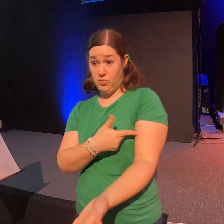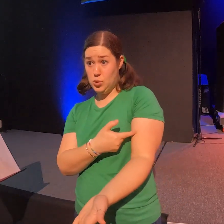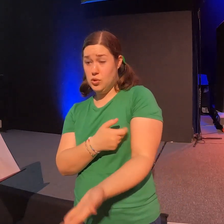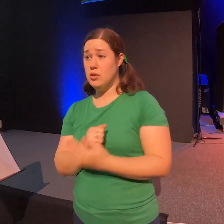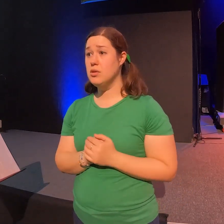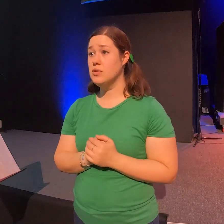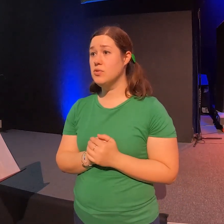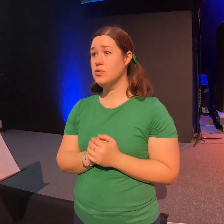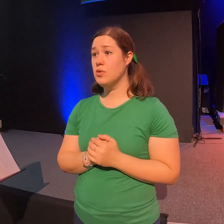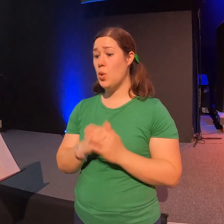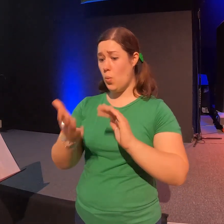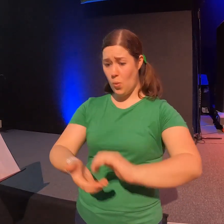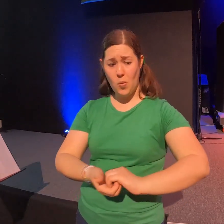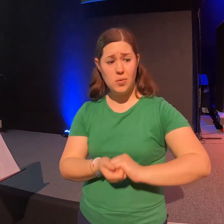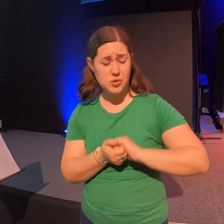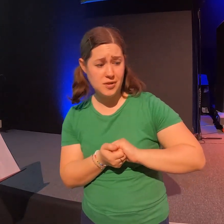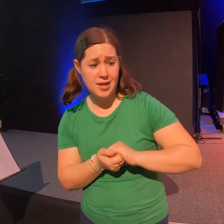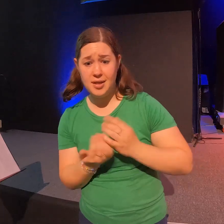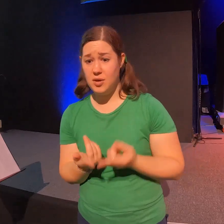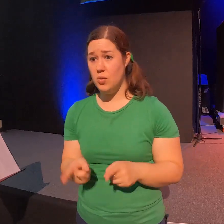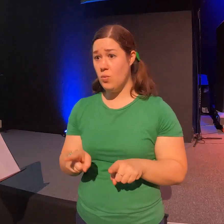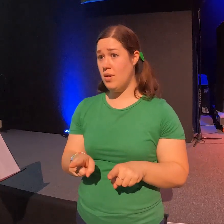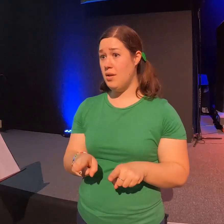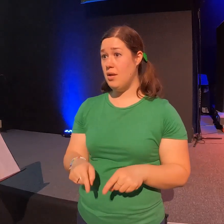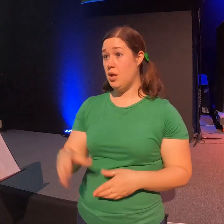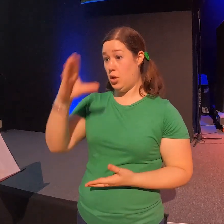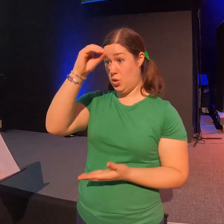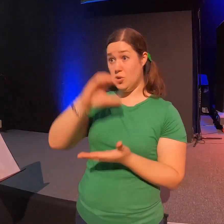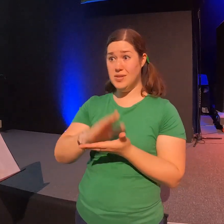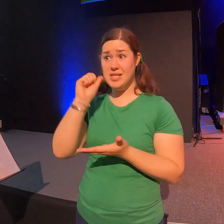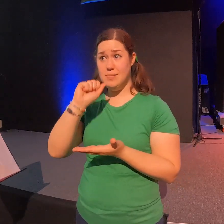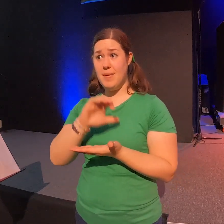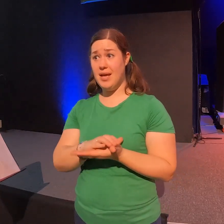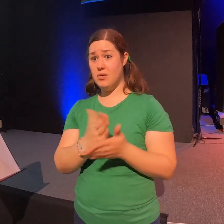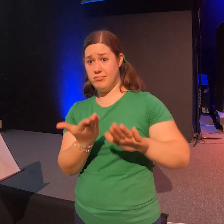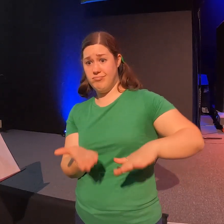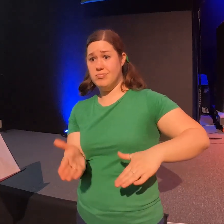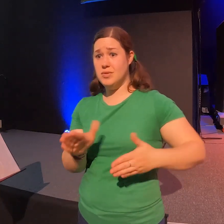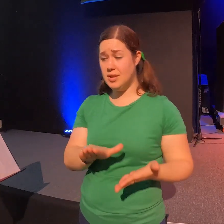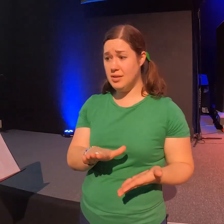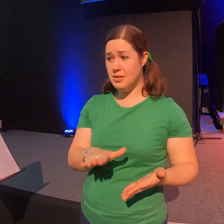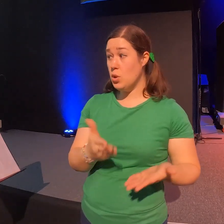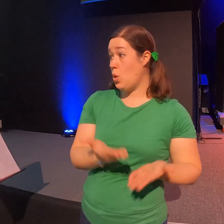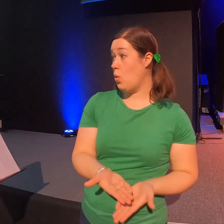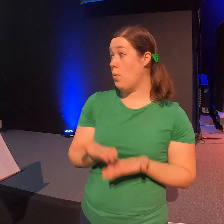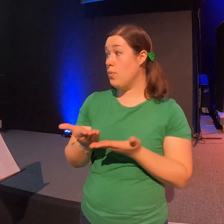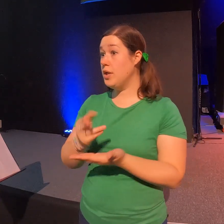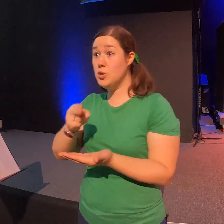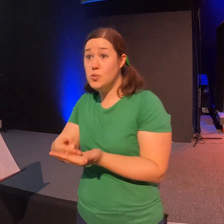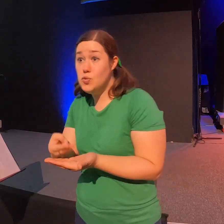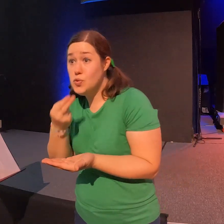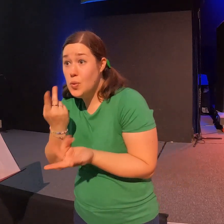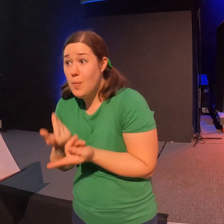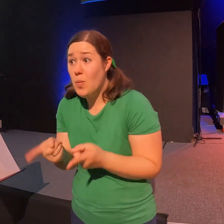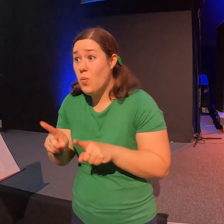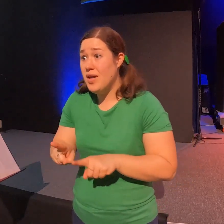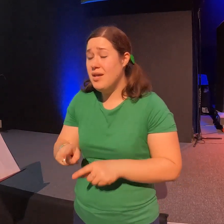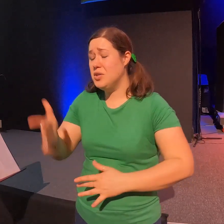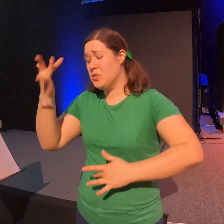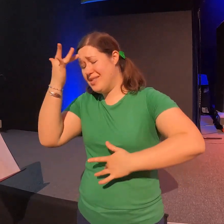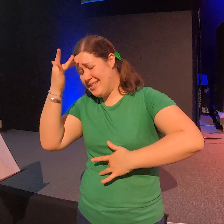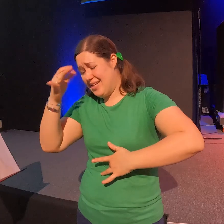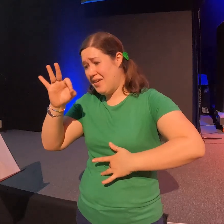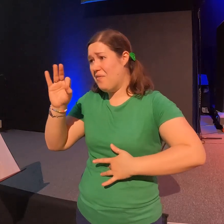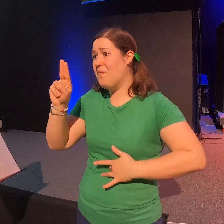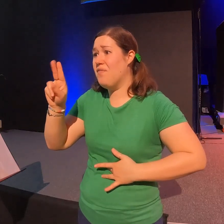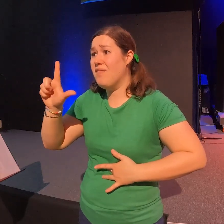who'll bring you soup when you have the flu, who will listen to you when you're angry and upset, and when your world is caving